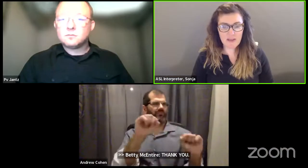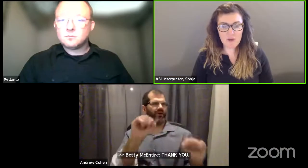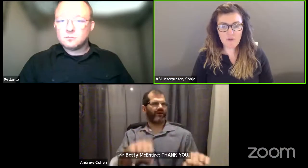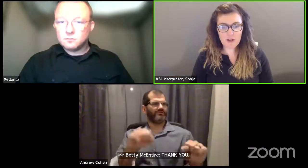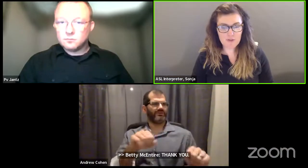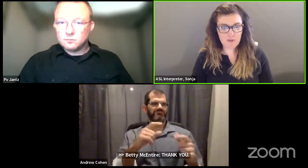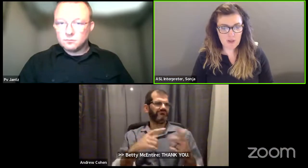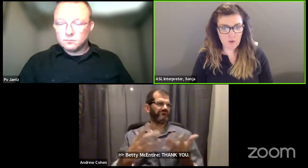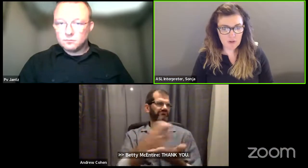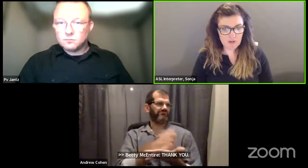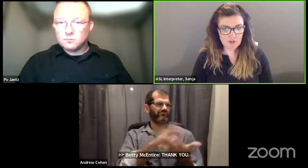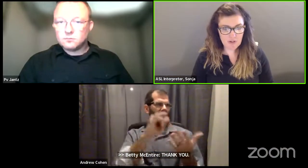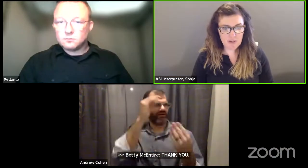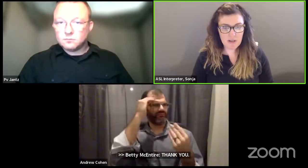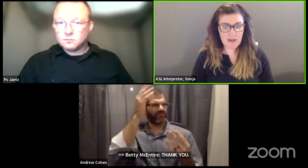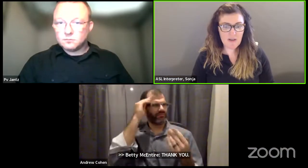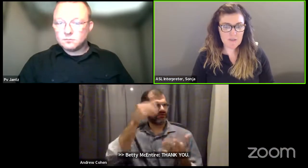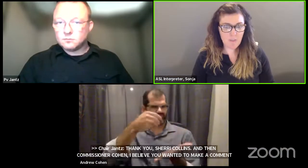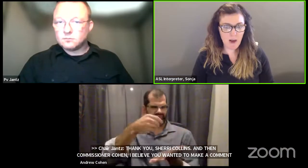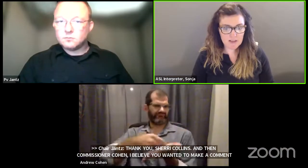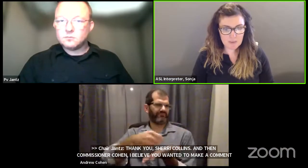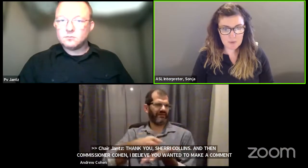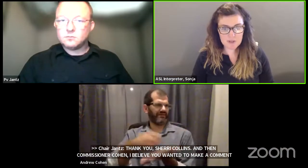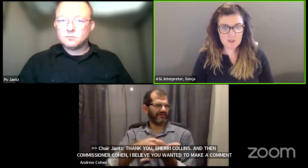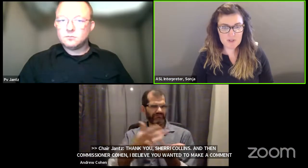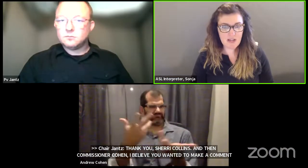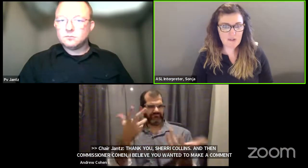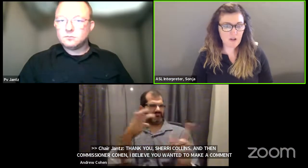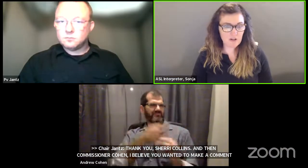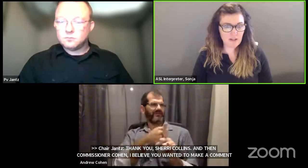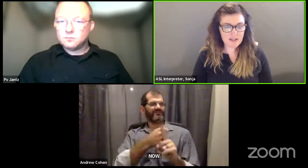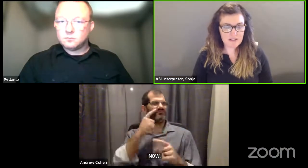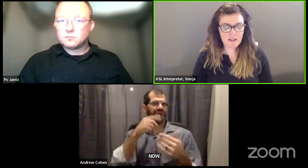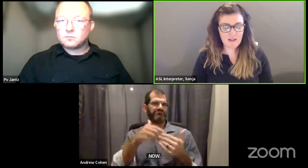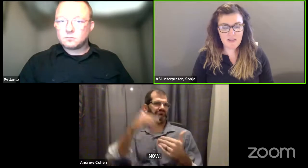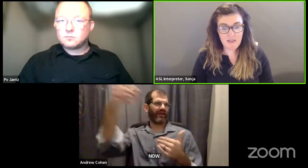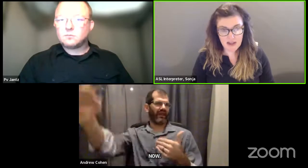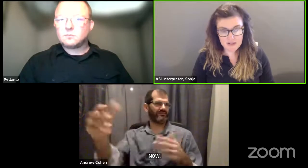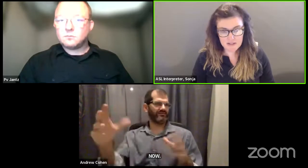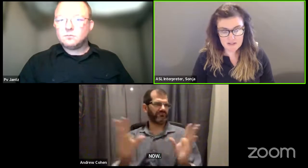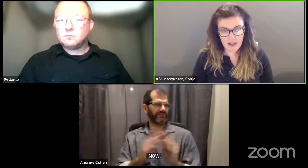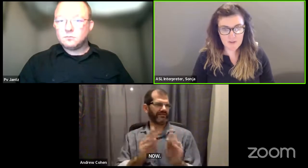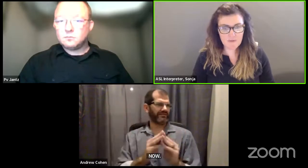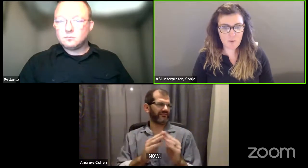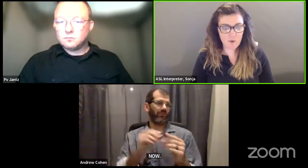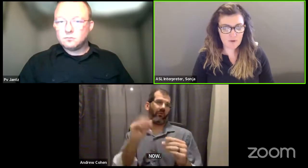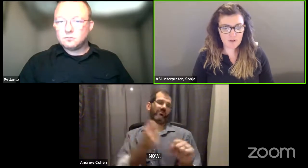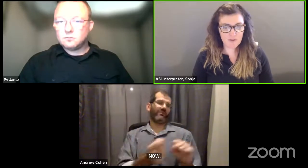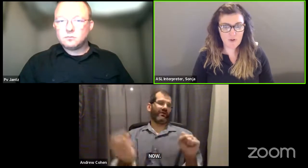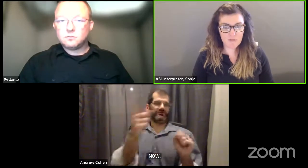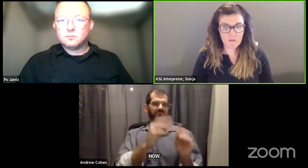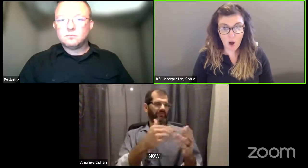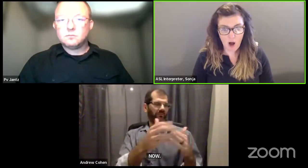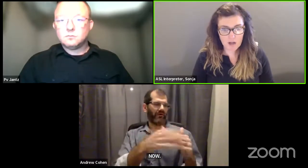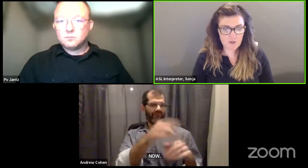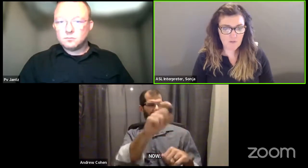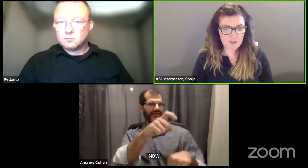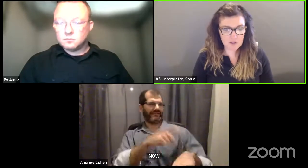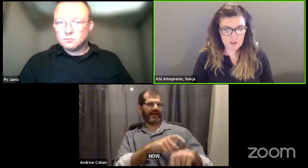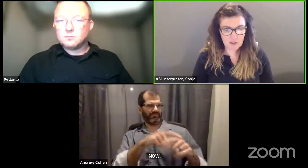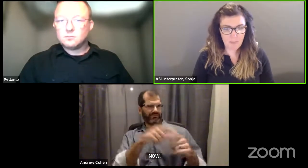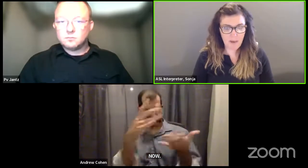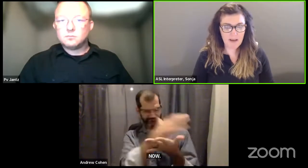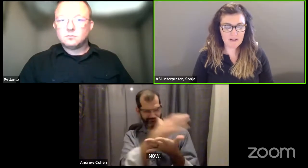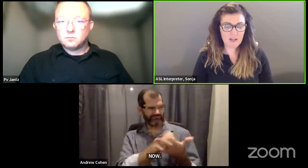Yes, thank you for answering that question. If it's possible to just kind of collect that data for the cost or